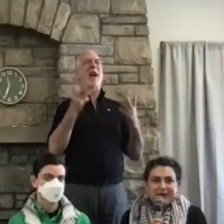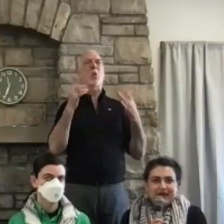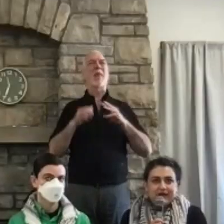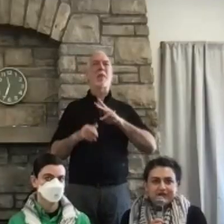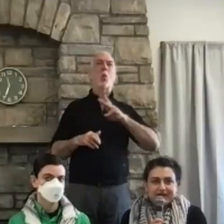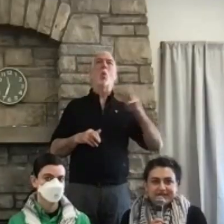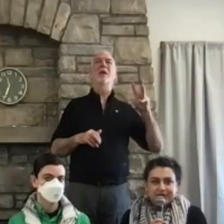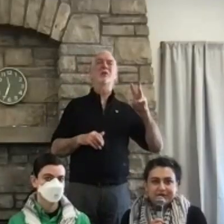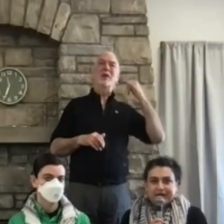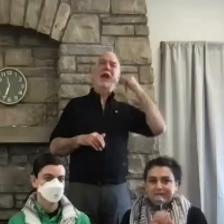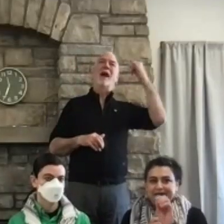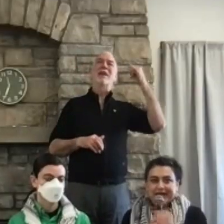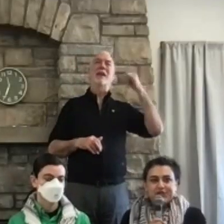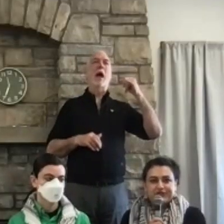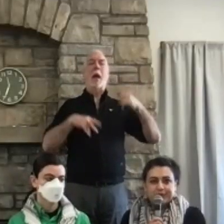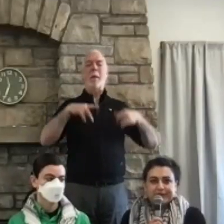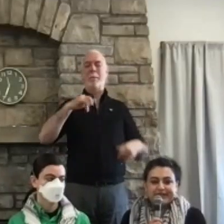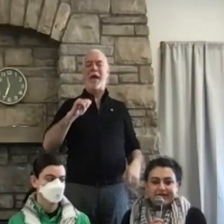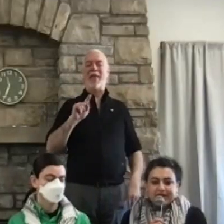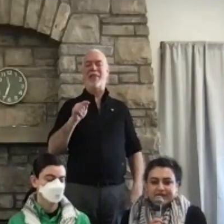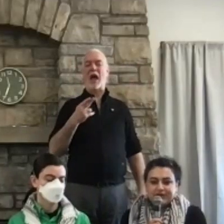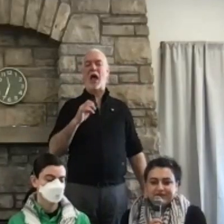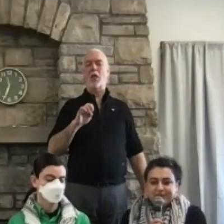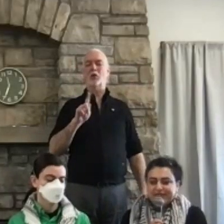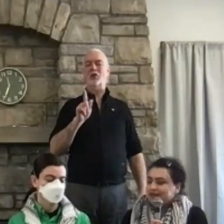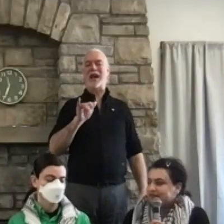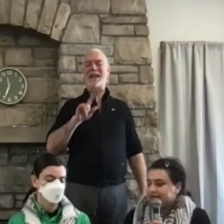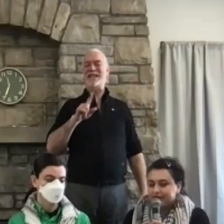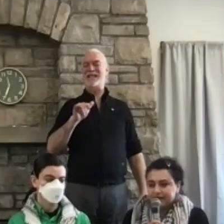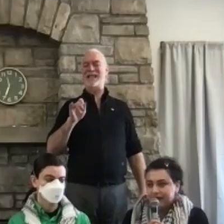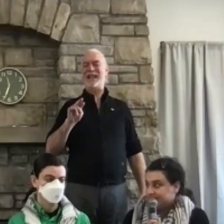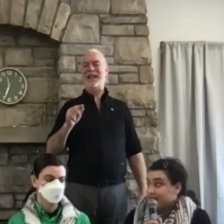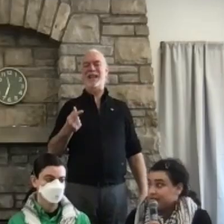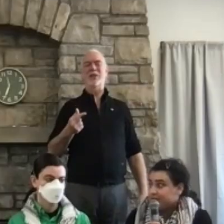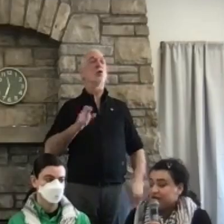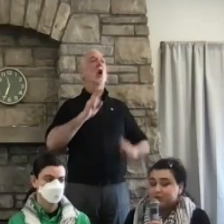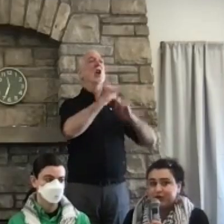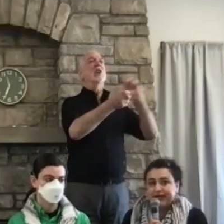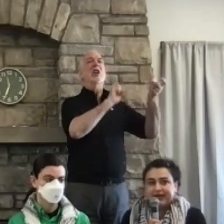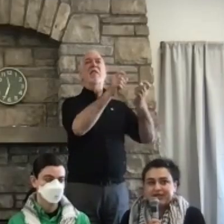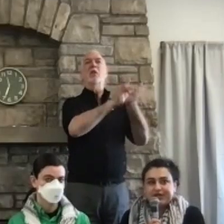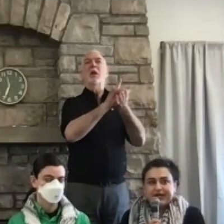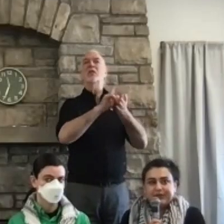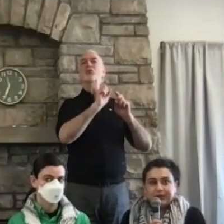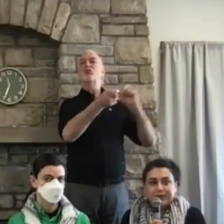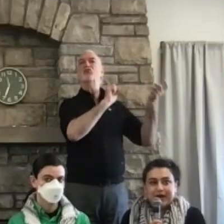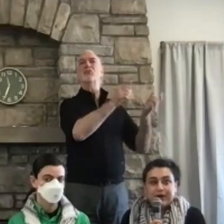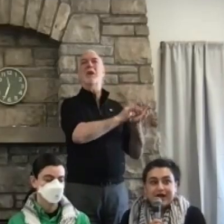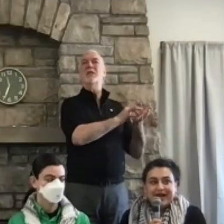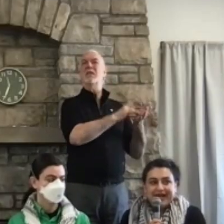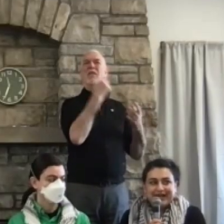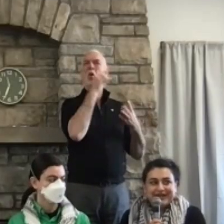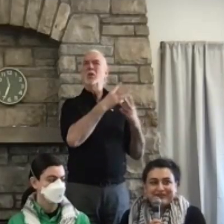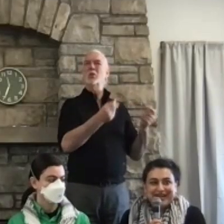ideology, just pathologizing and putting a medication towards it. So I find myself lately a lot talking about community and educating people